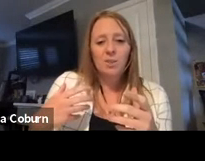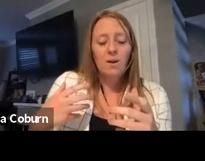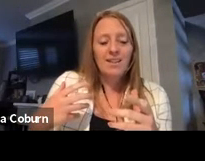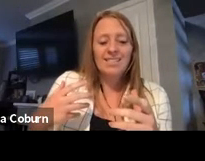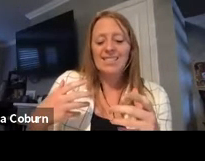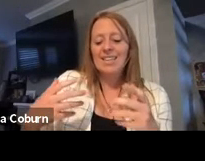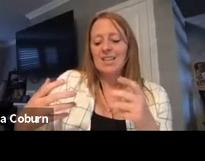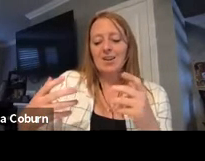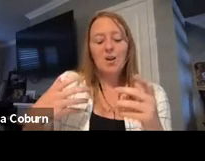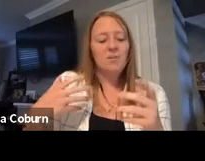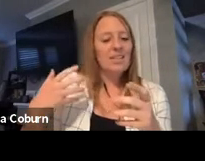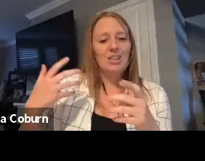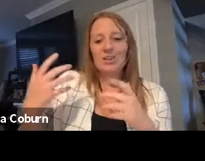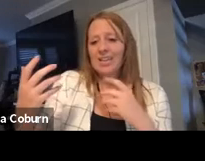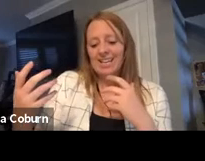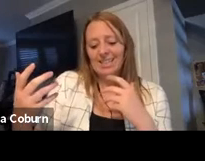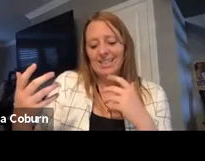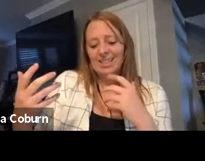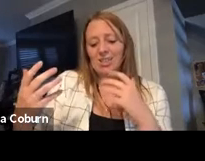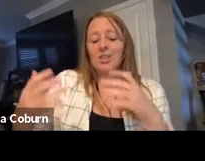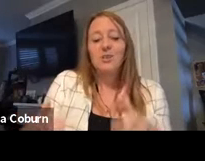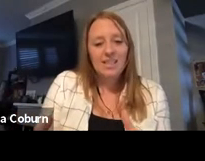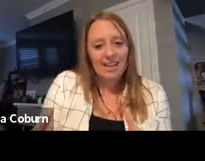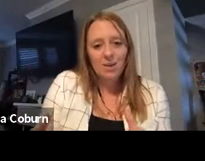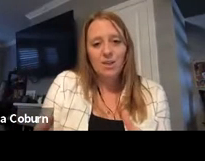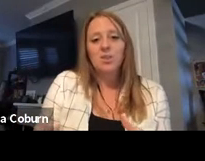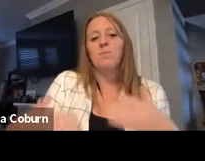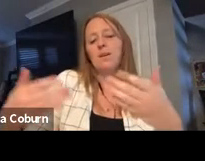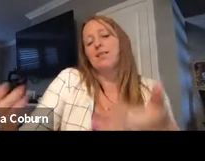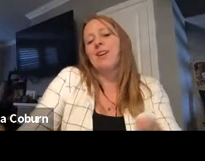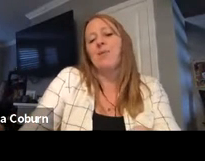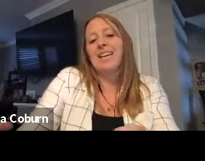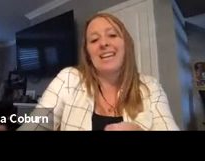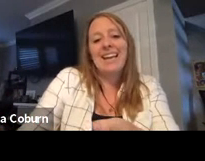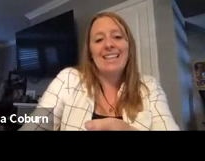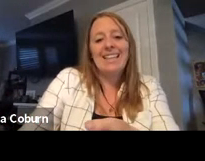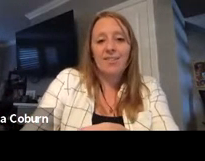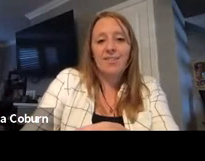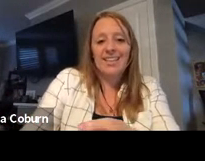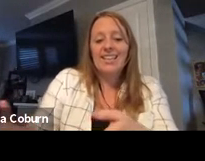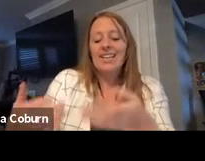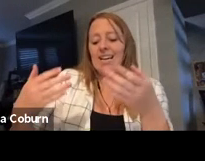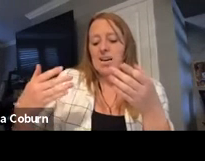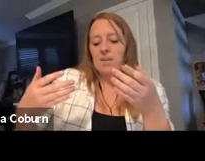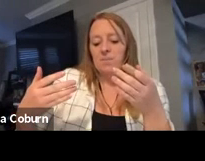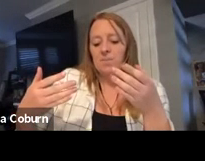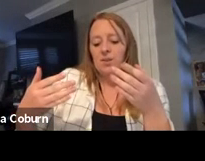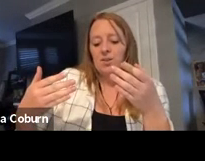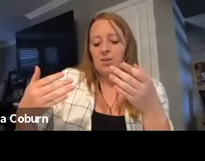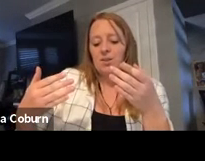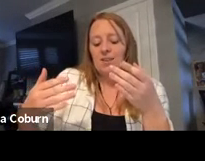positive response, they're not really learning to use that language because they're not really getting anything out of it.